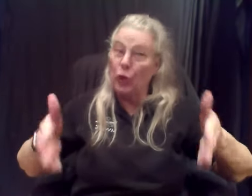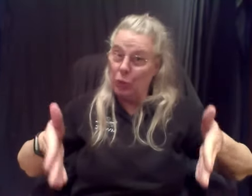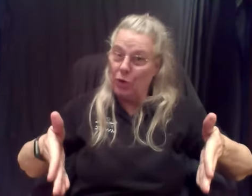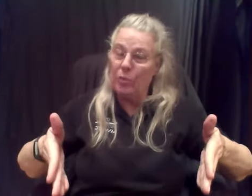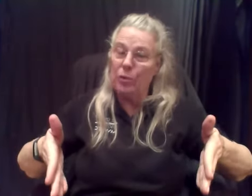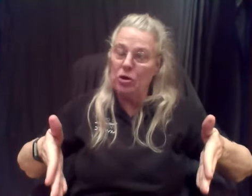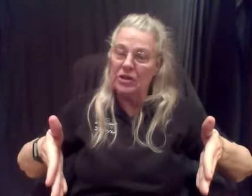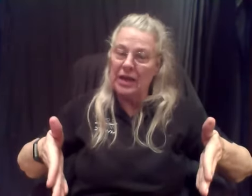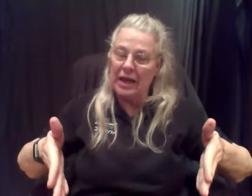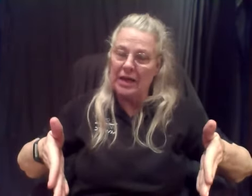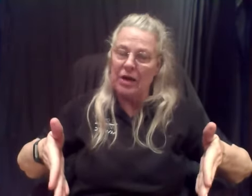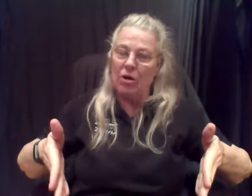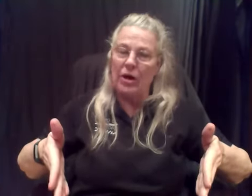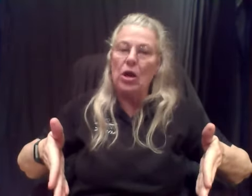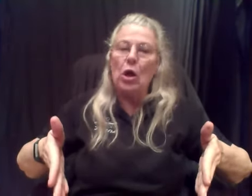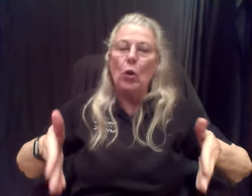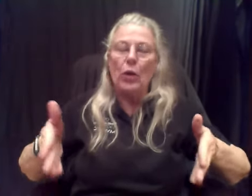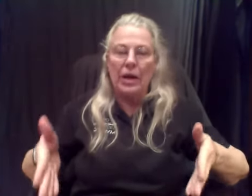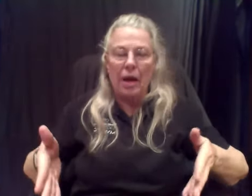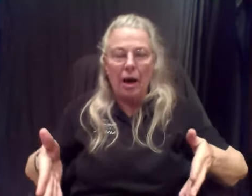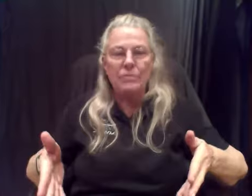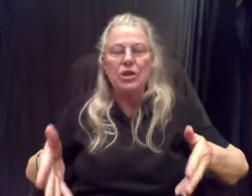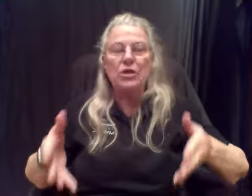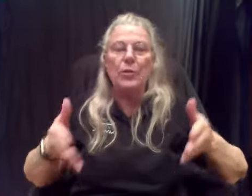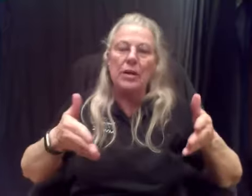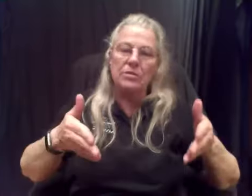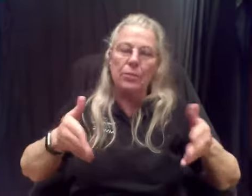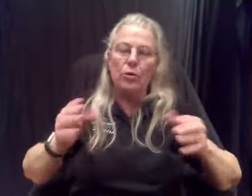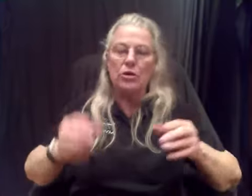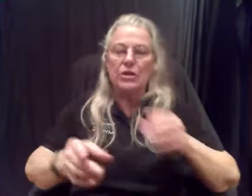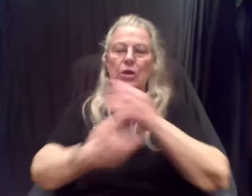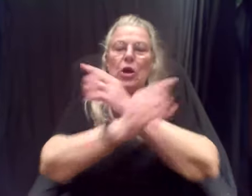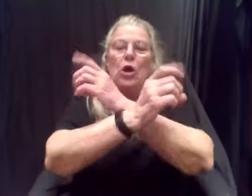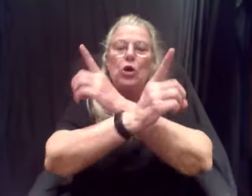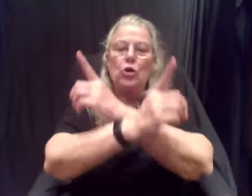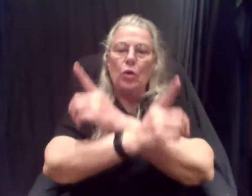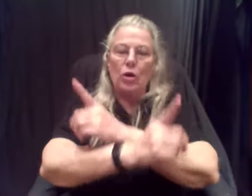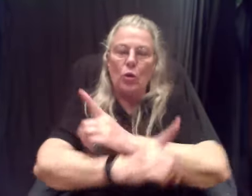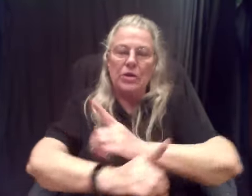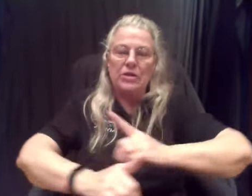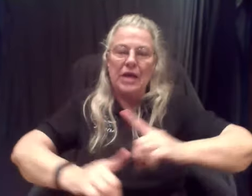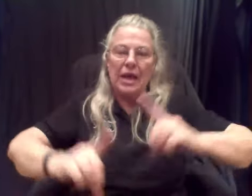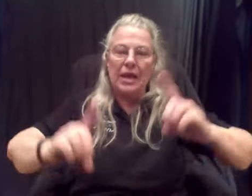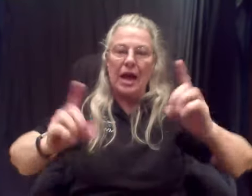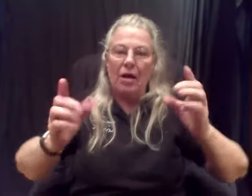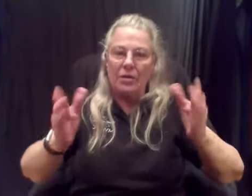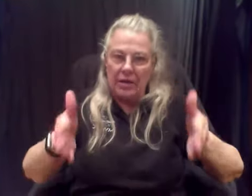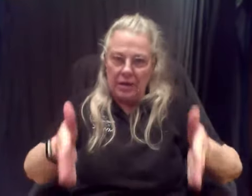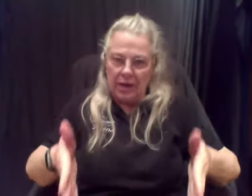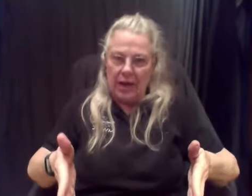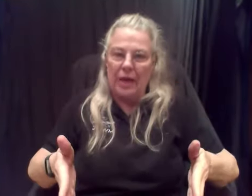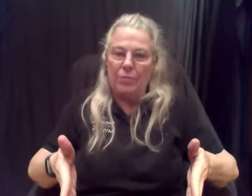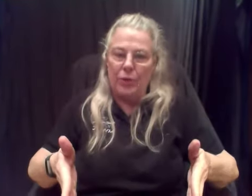put a person ending on it. When an object becomes a person, you are going to take it out and bring it